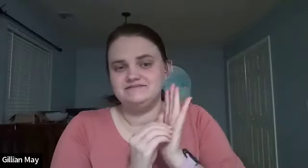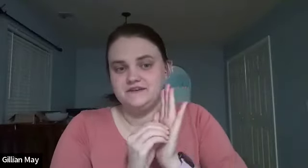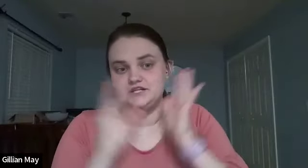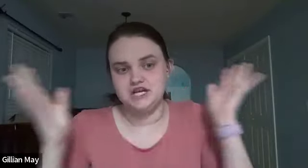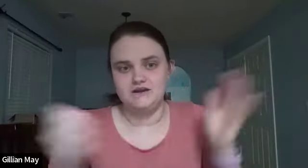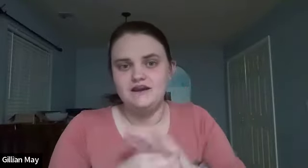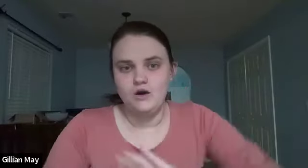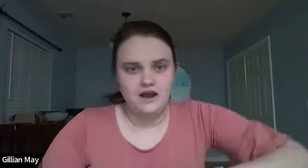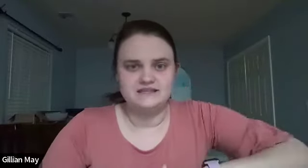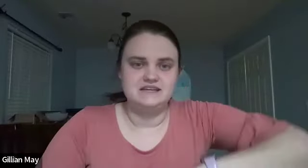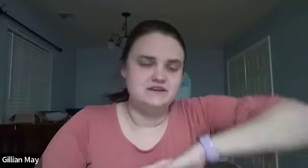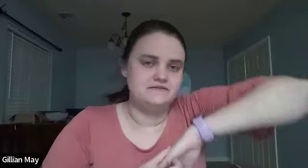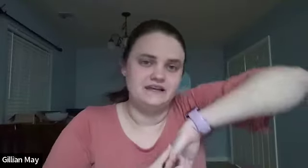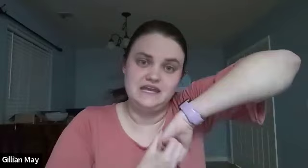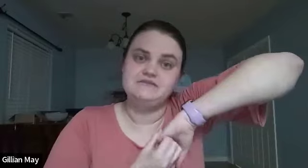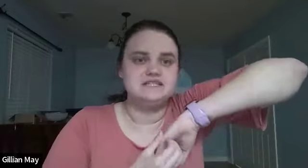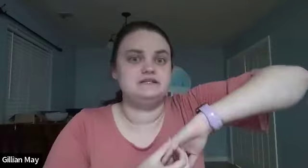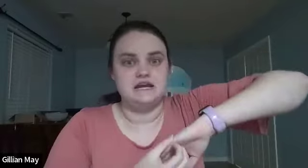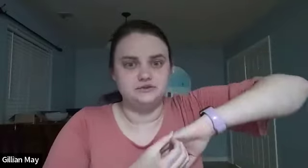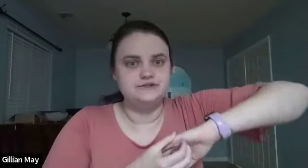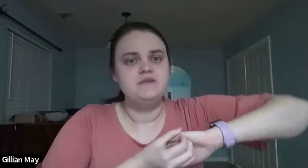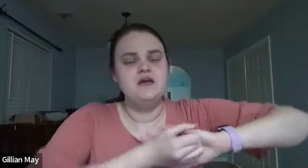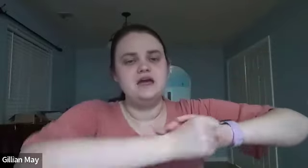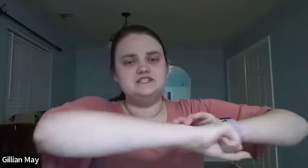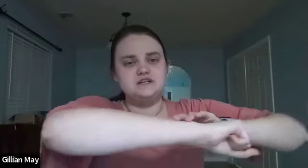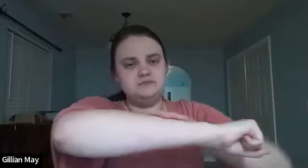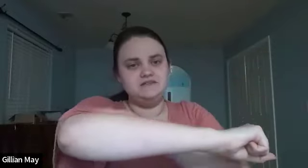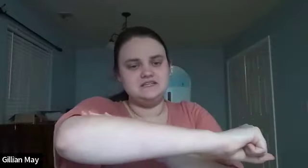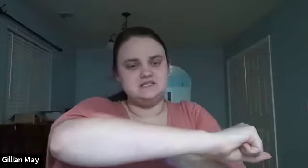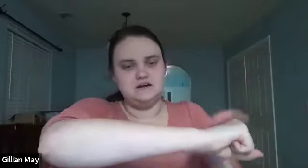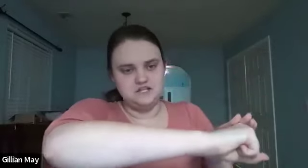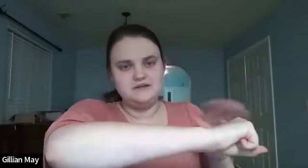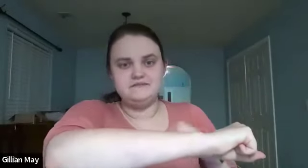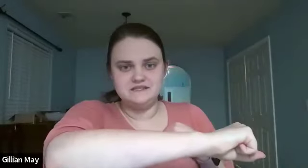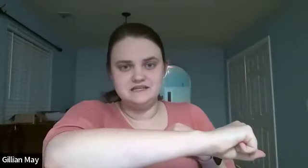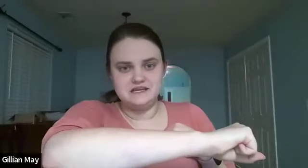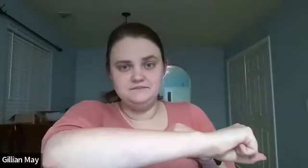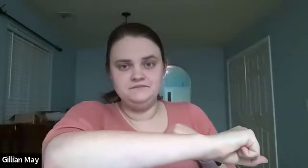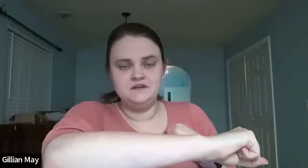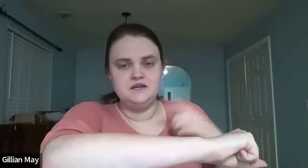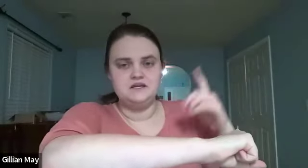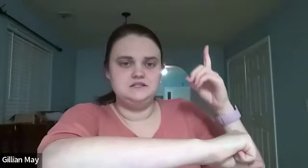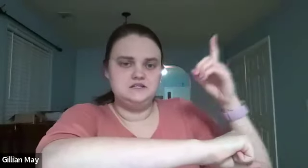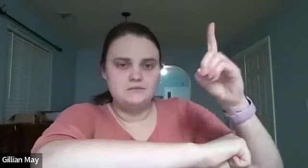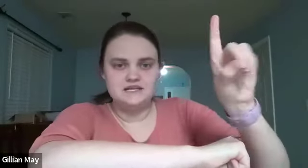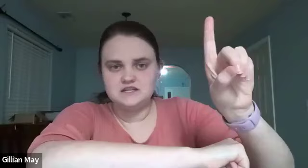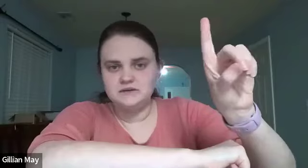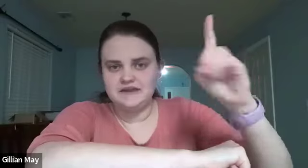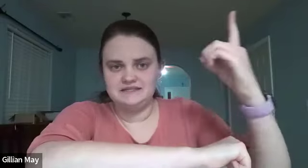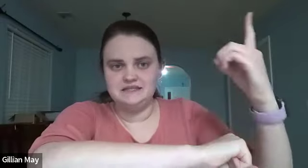very generic, all kinds, even if like even the pterodactyls, and it's going to be this non-dominant fist again. Dominant's going to be in that D